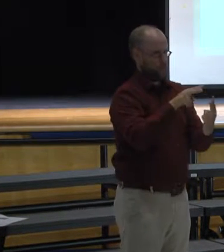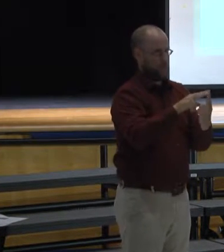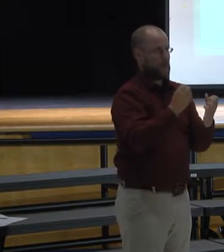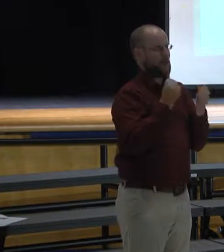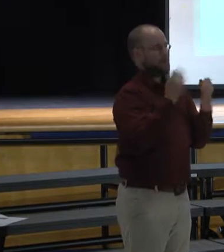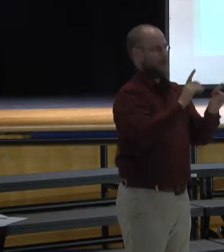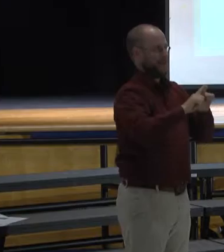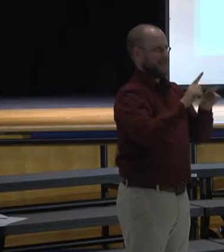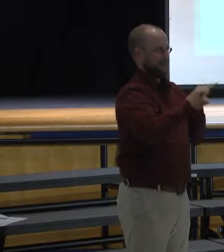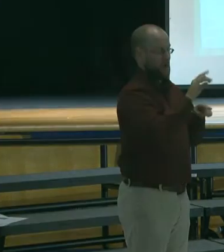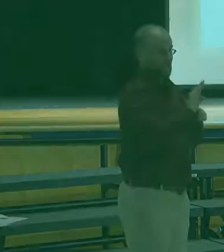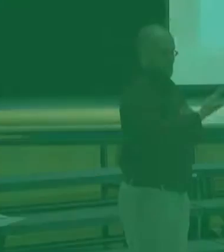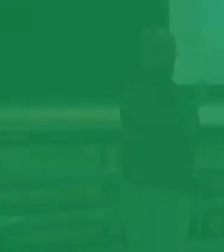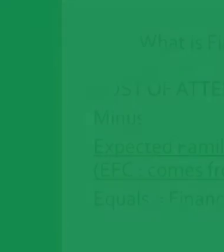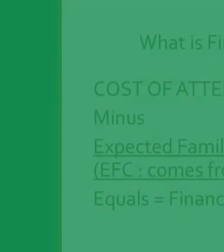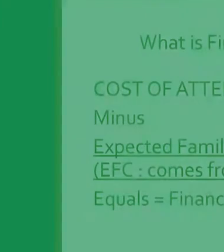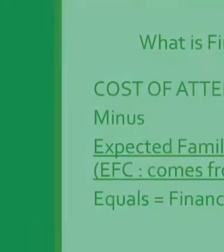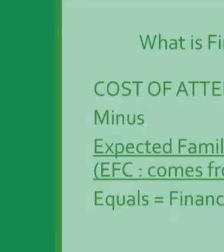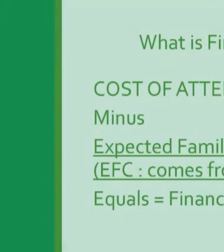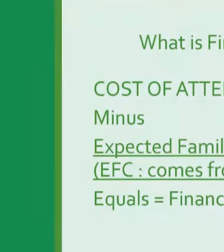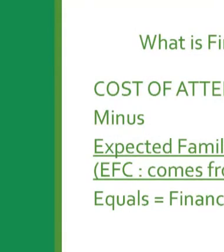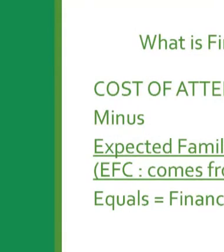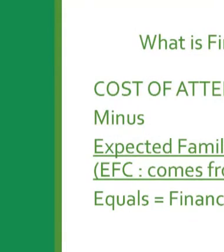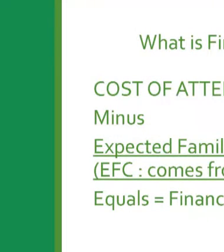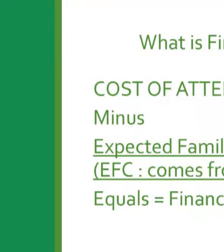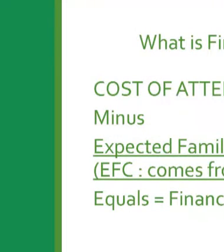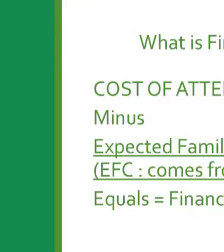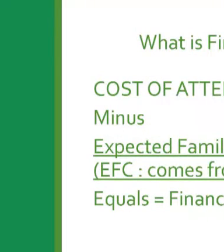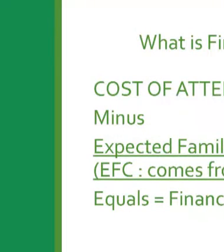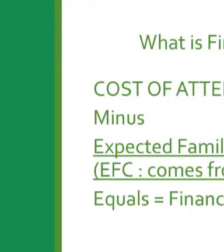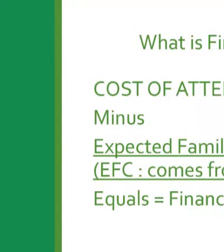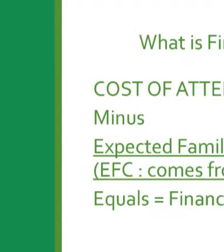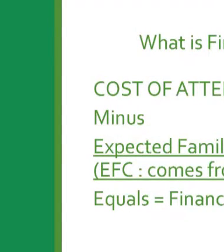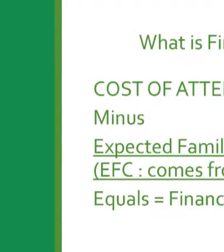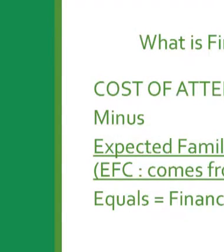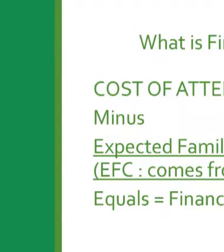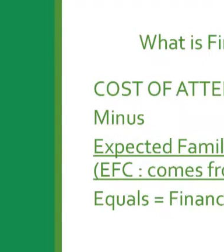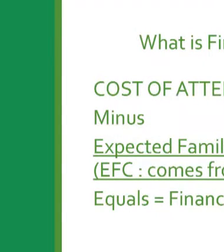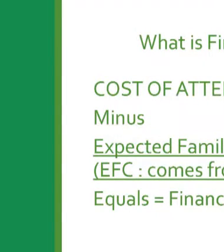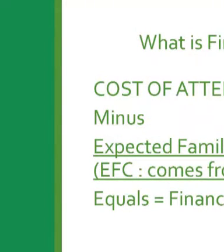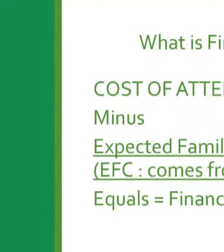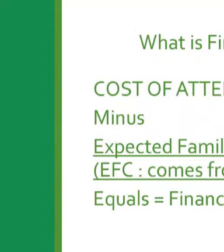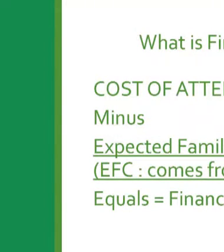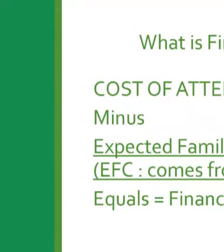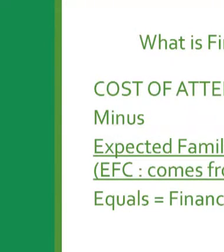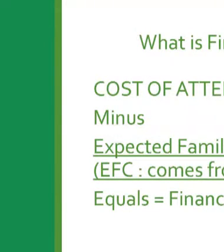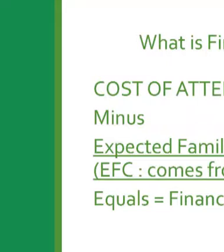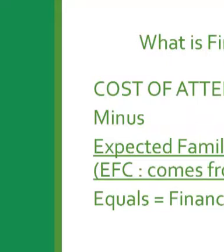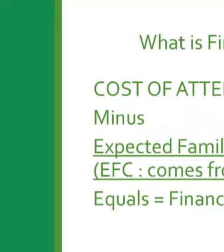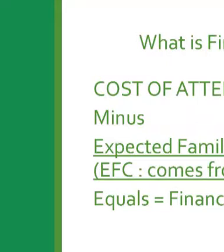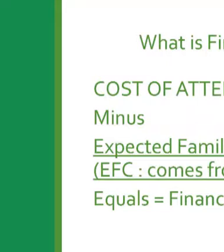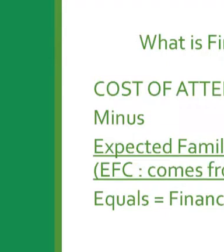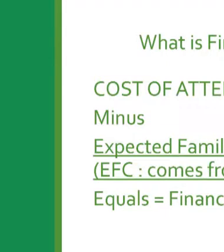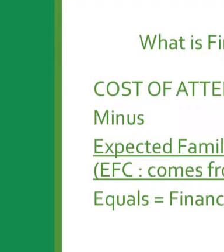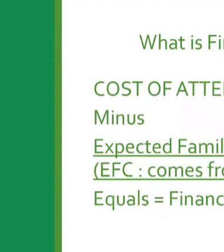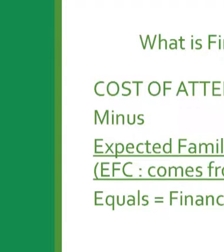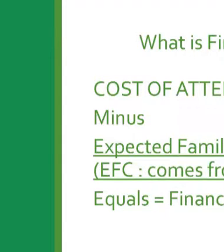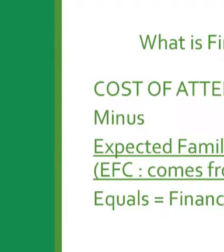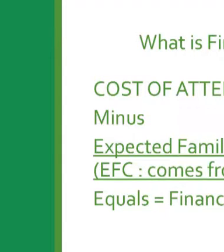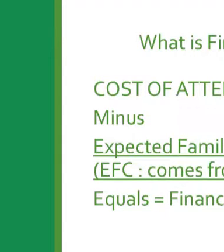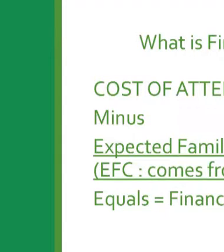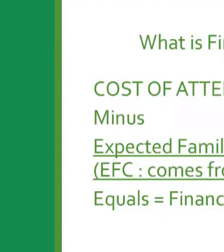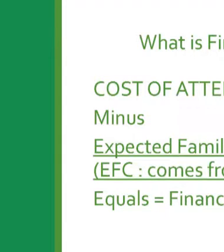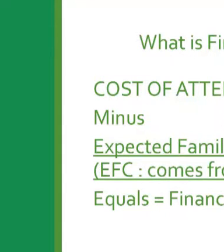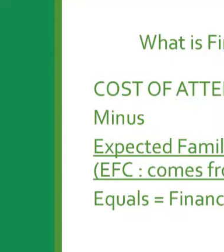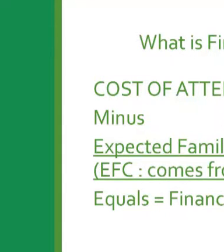formulas and we use a lot of acronyms. But the primary one is when we go through the process and we review your